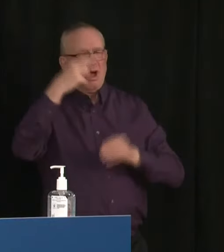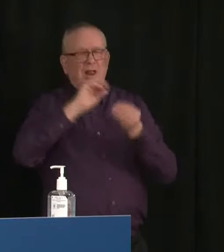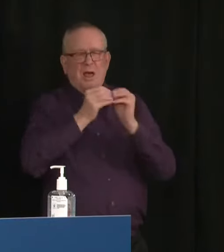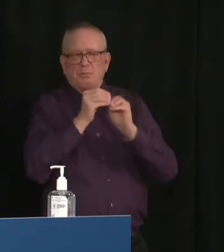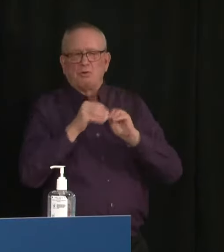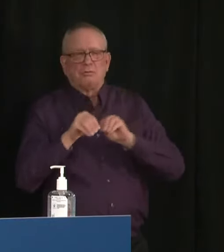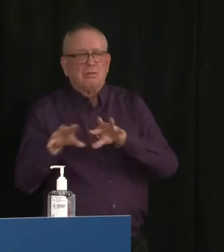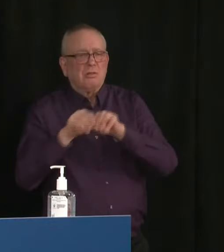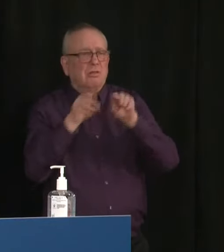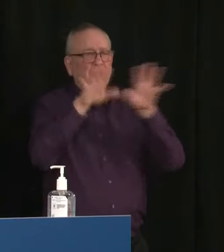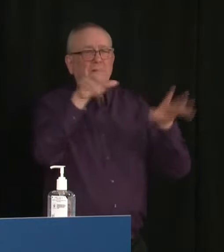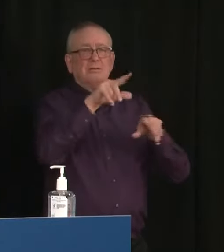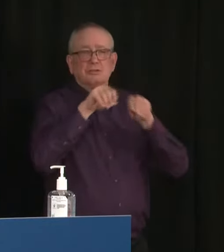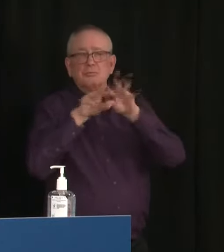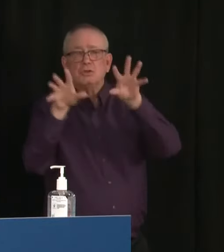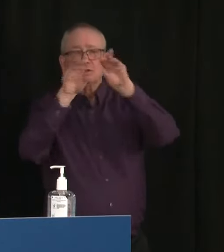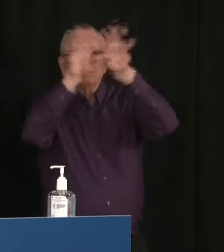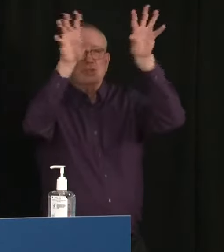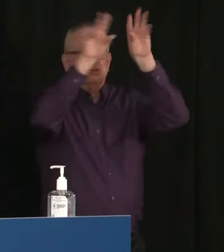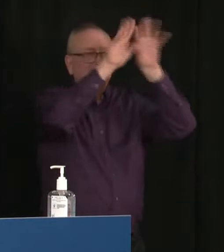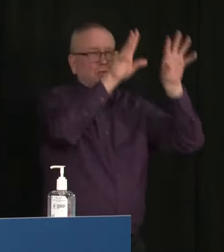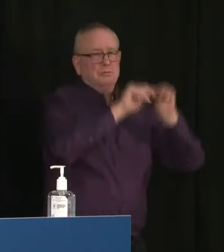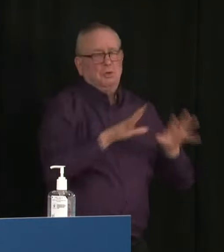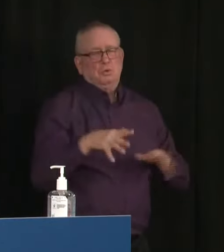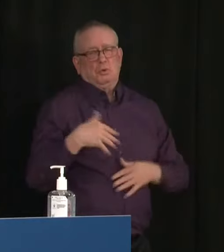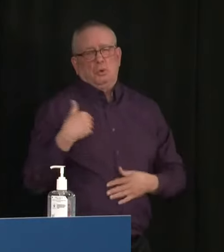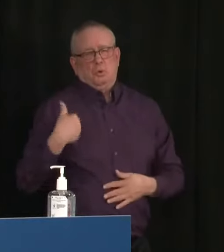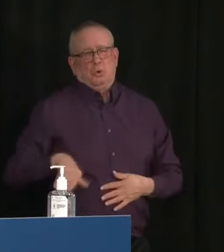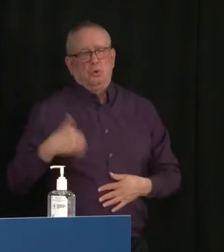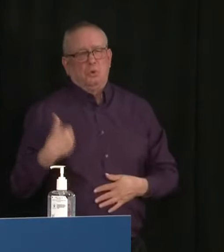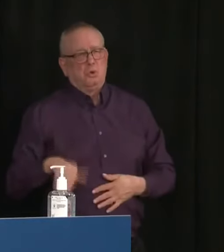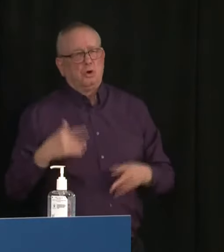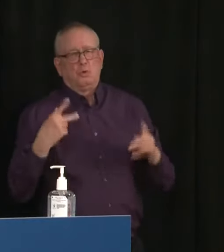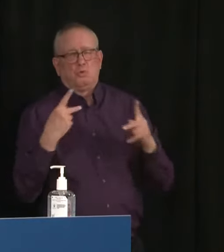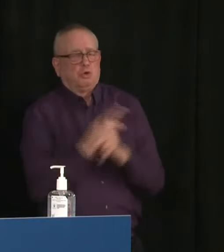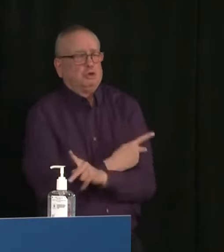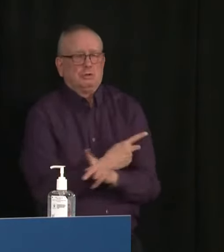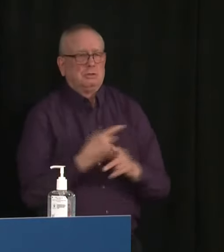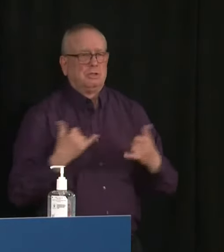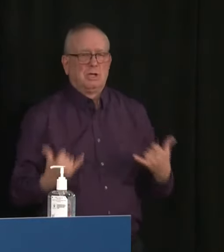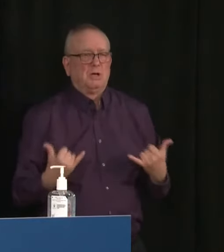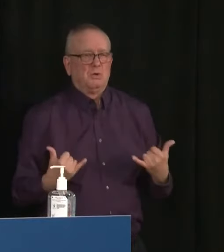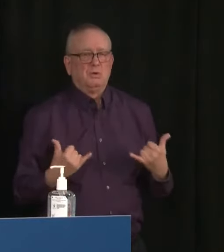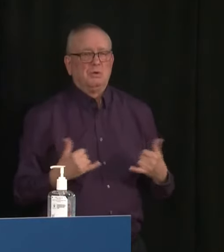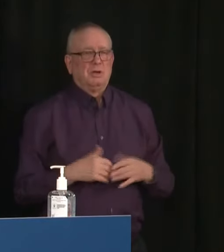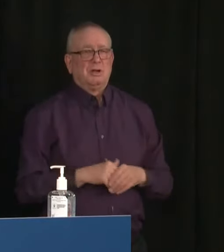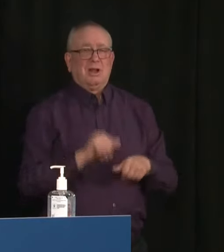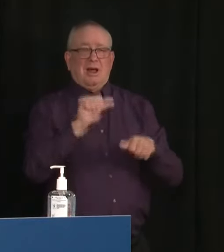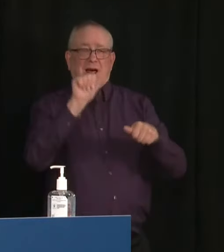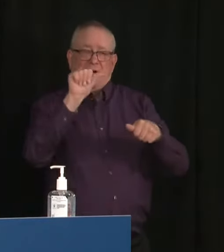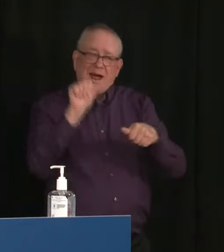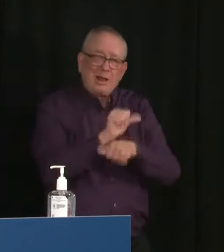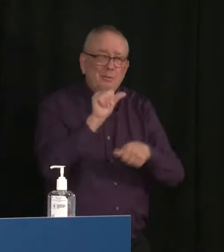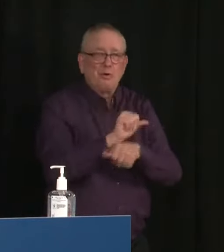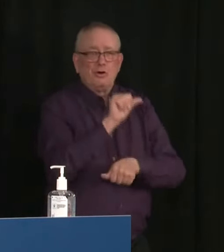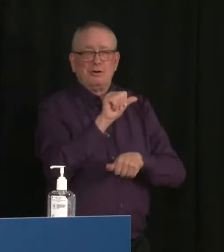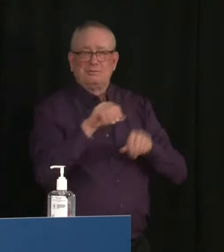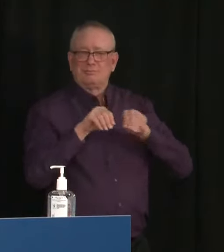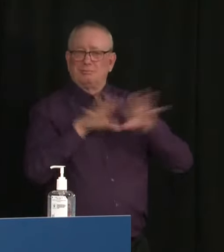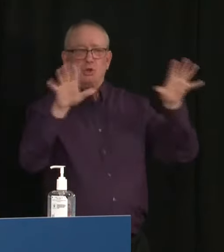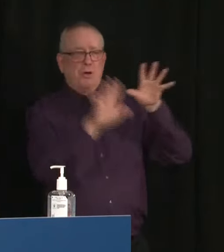the province right now. This is a province-wide problem in the context of a national and global